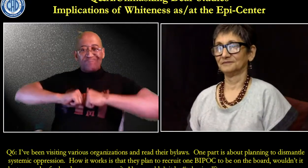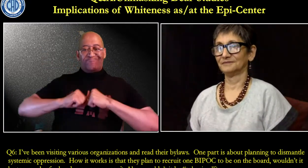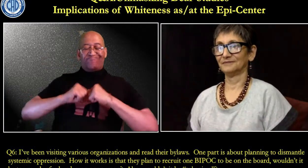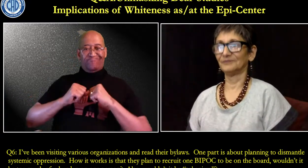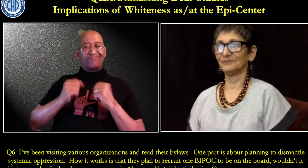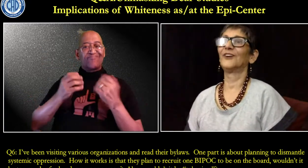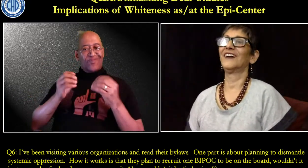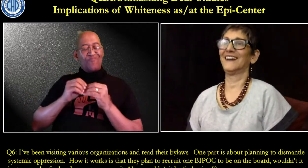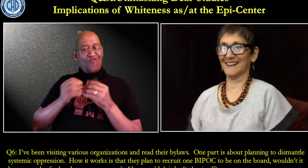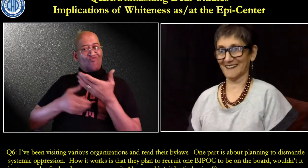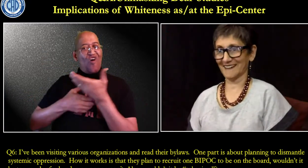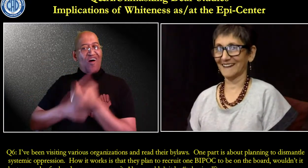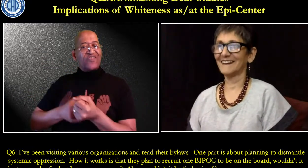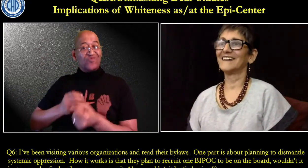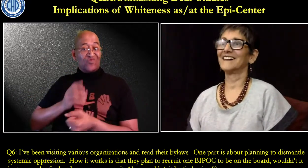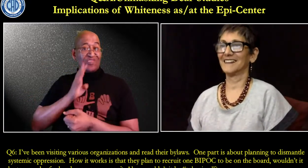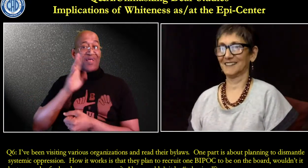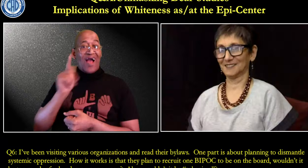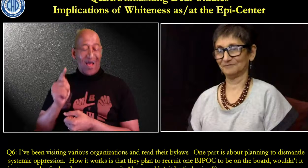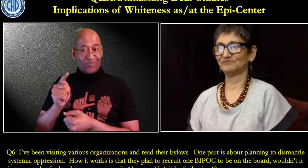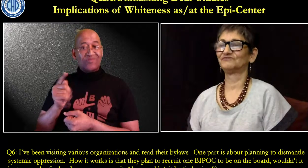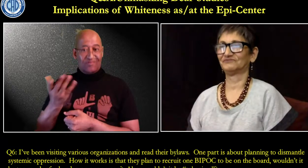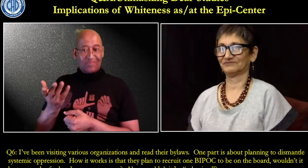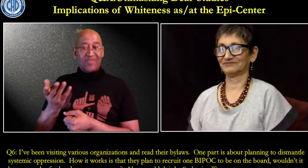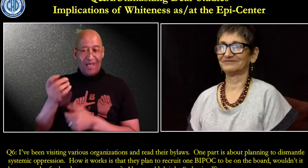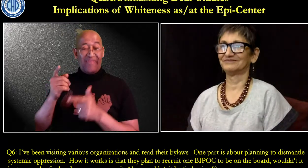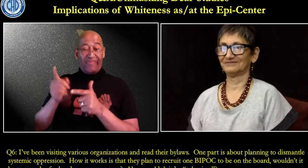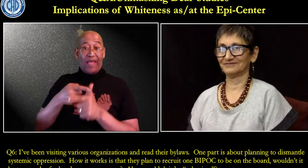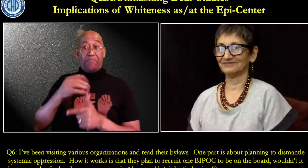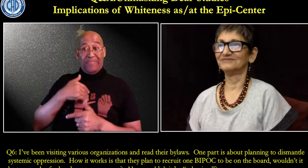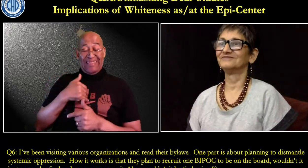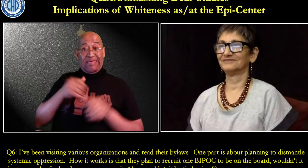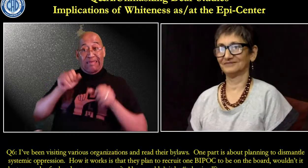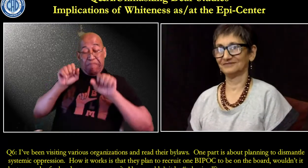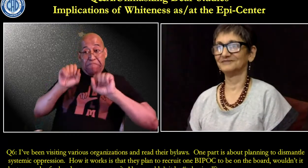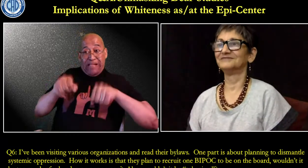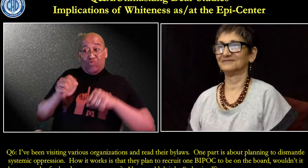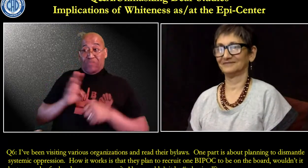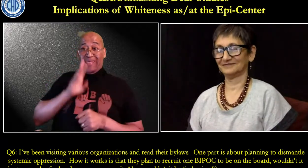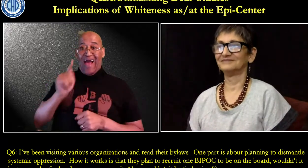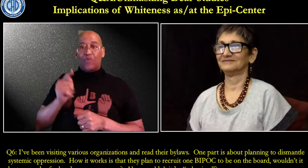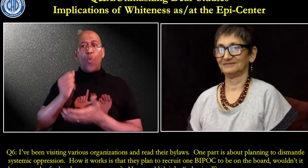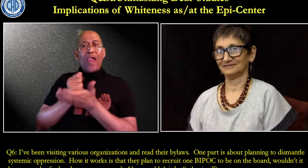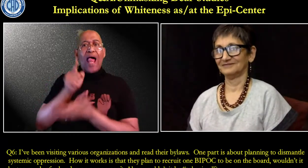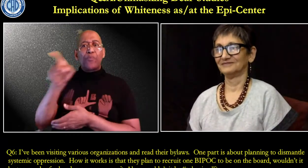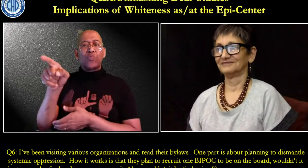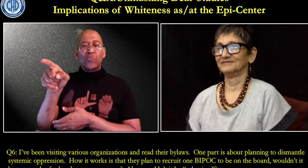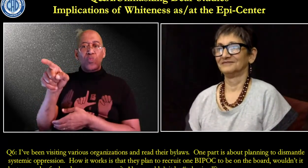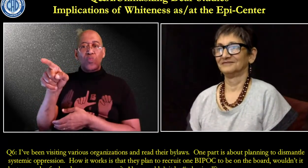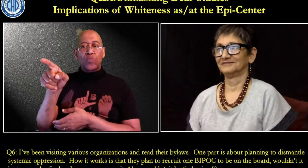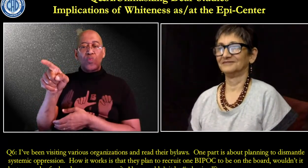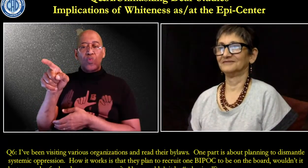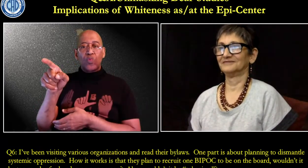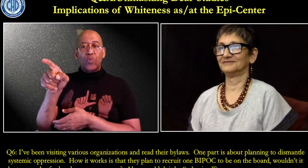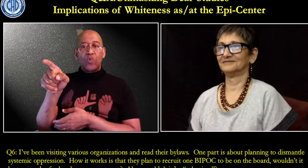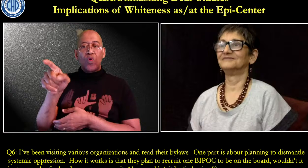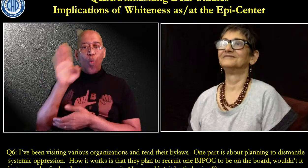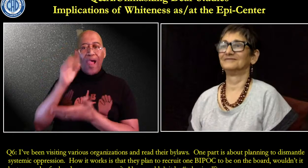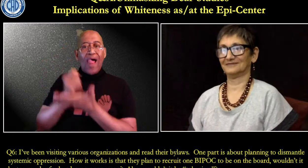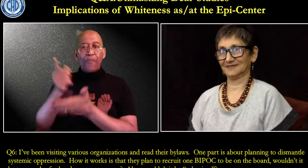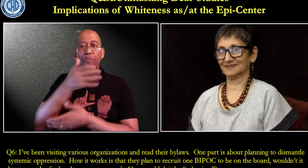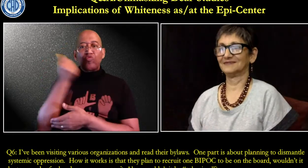Oh, but if I see other bi POC people there, I'm going to feel more comfortable. I'm going to open up, trust, and